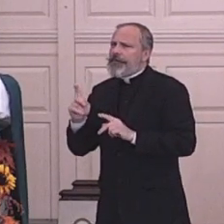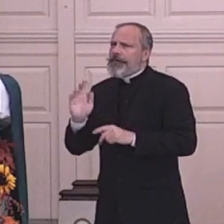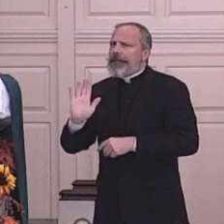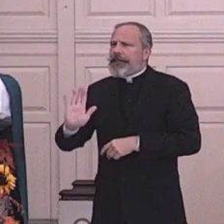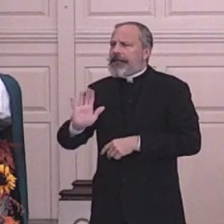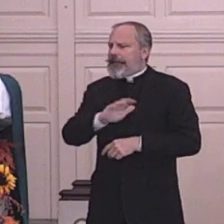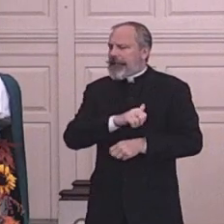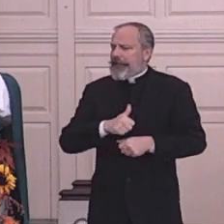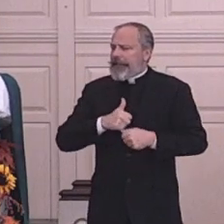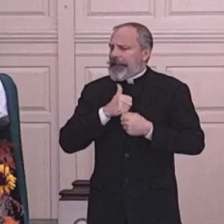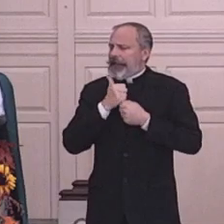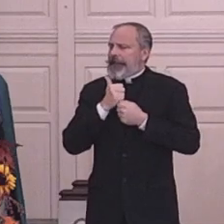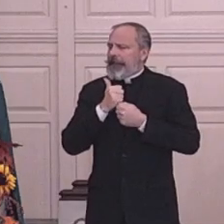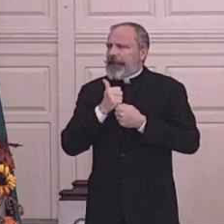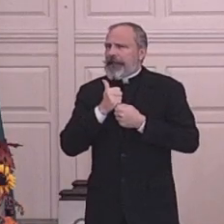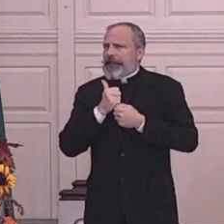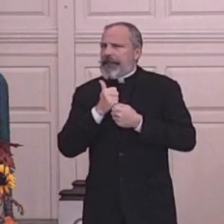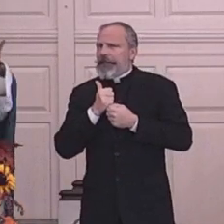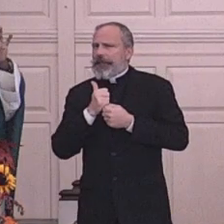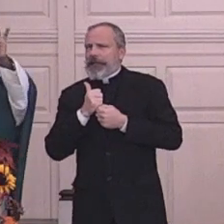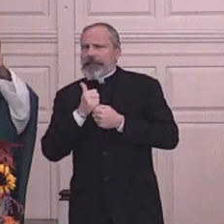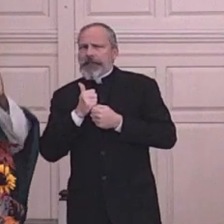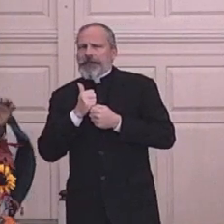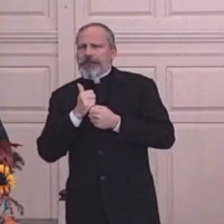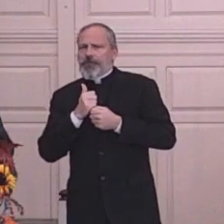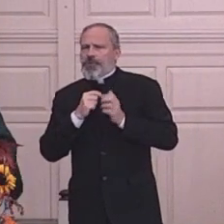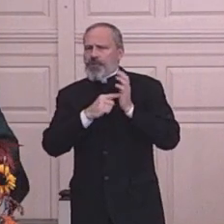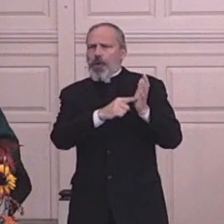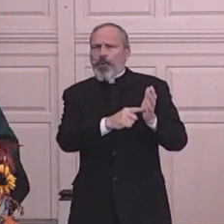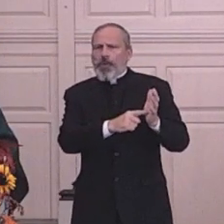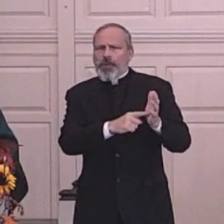was played on like a screen,